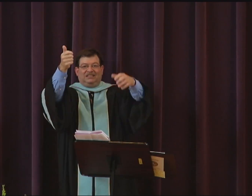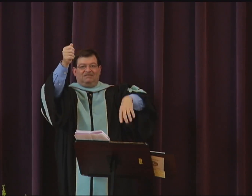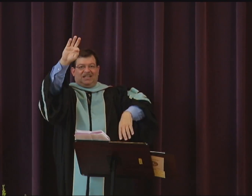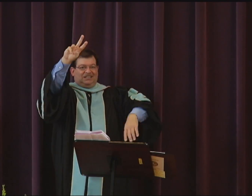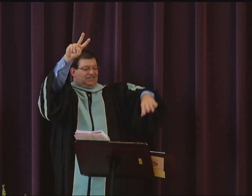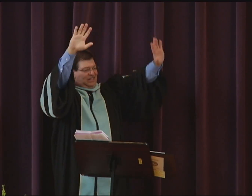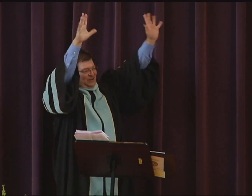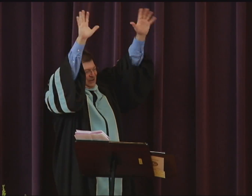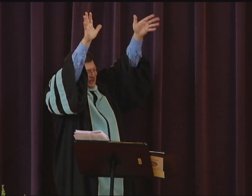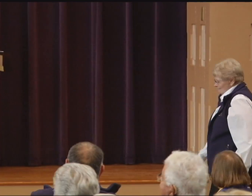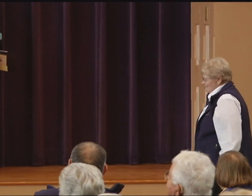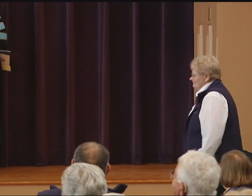Arlene.